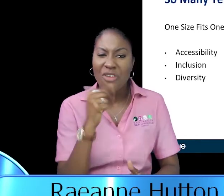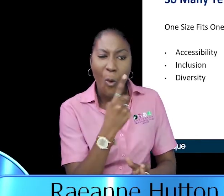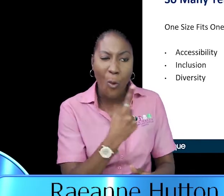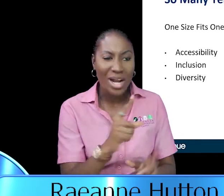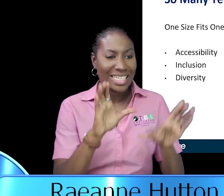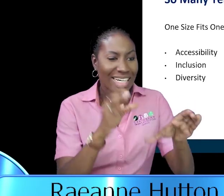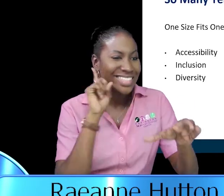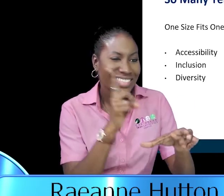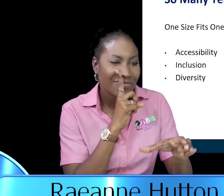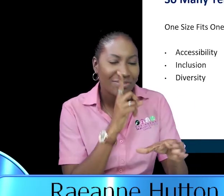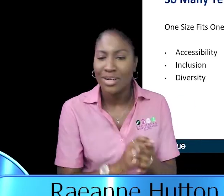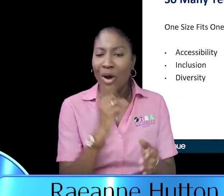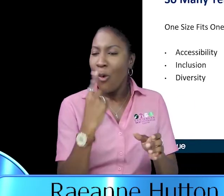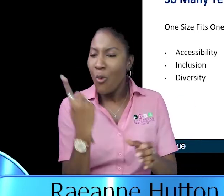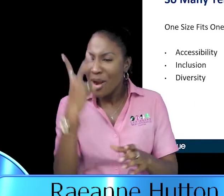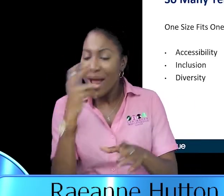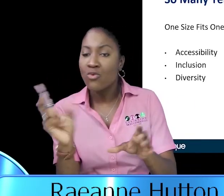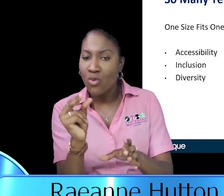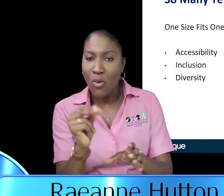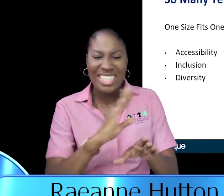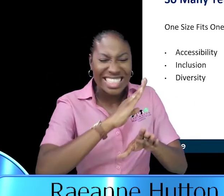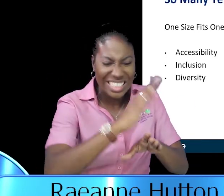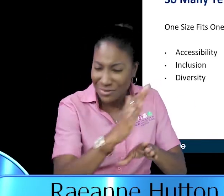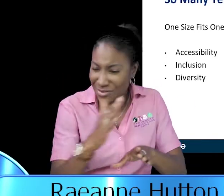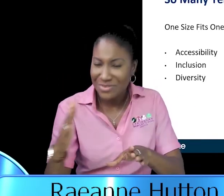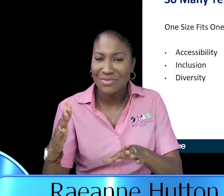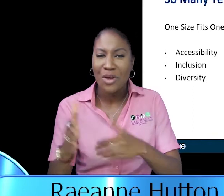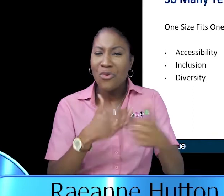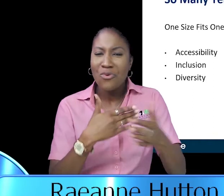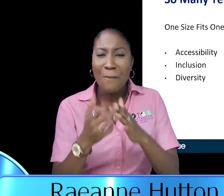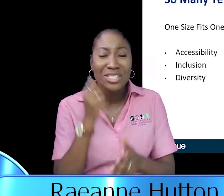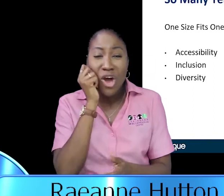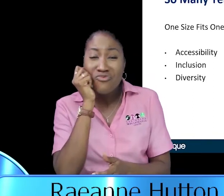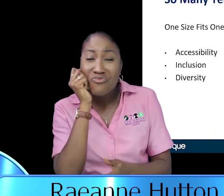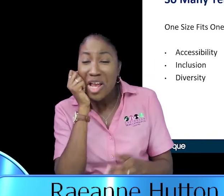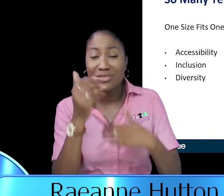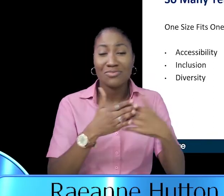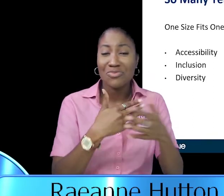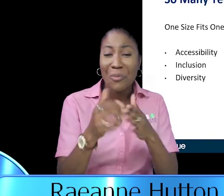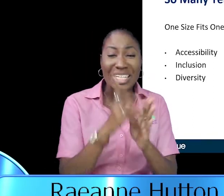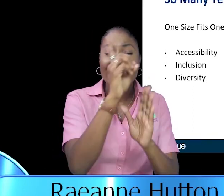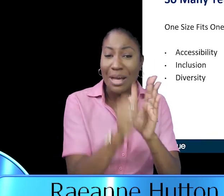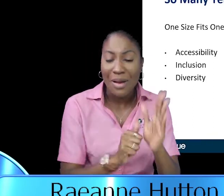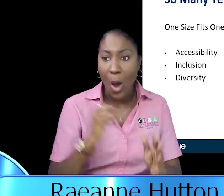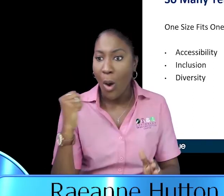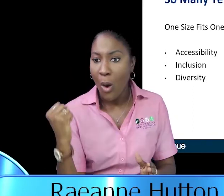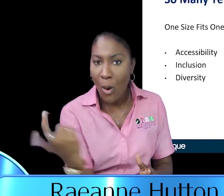people with different ethnic backgrounds, racial backgrounds, countries of origin, bring them all